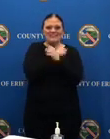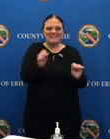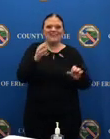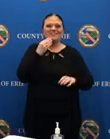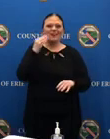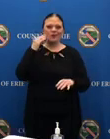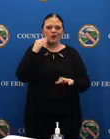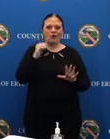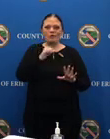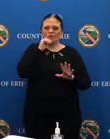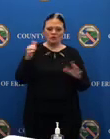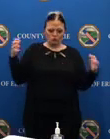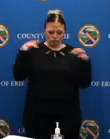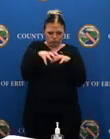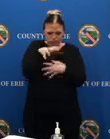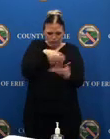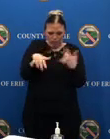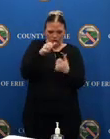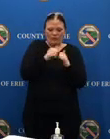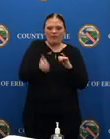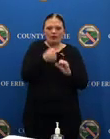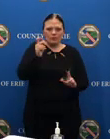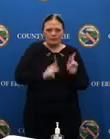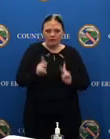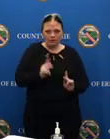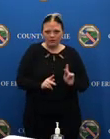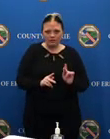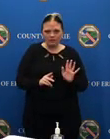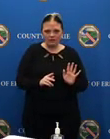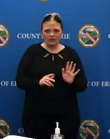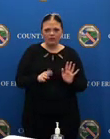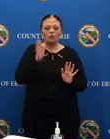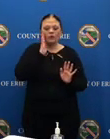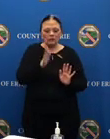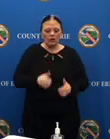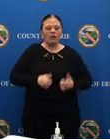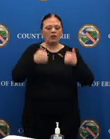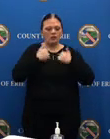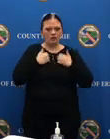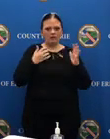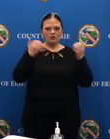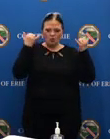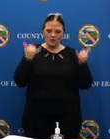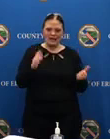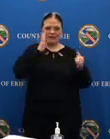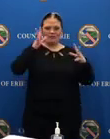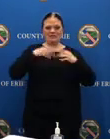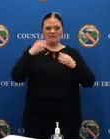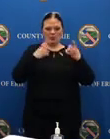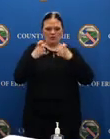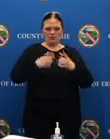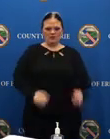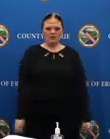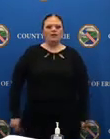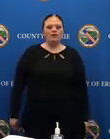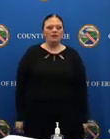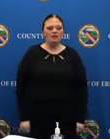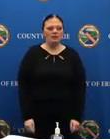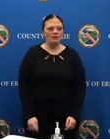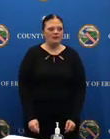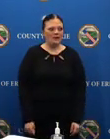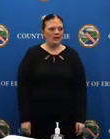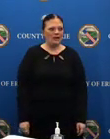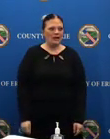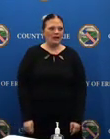home. Don't congregate with others, and we'll get through this. With that, we'll open it up to questions from the media.